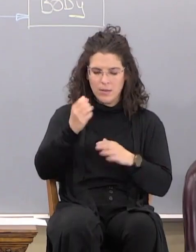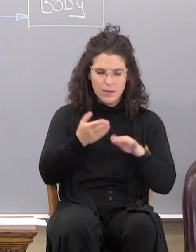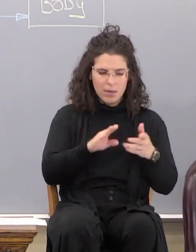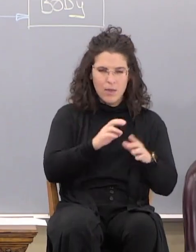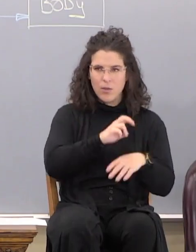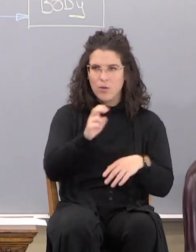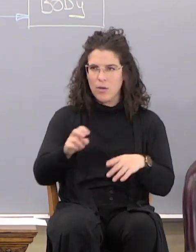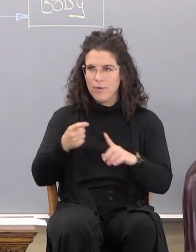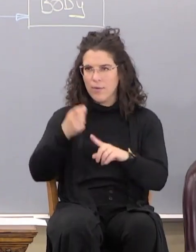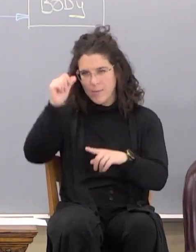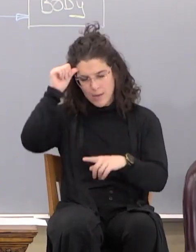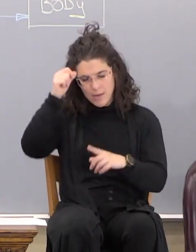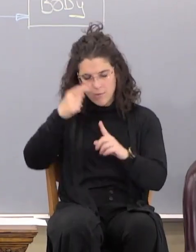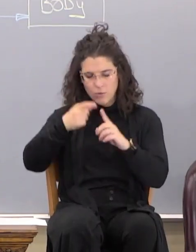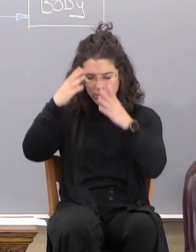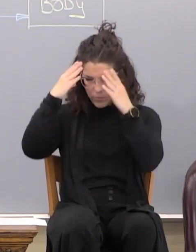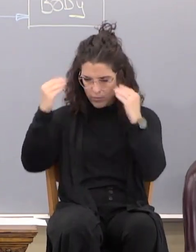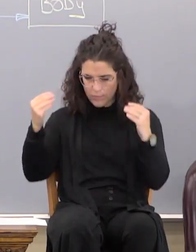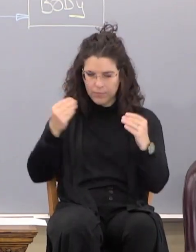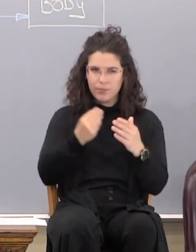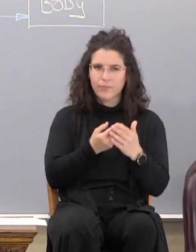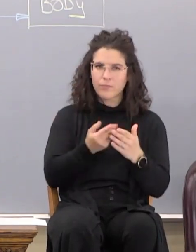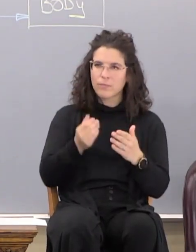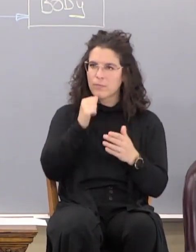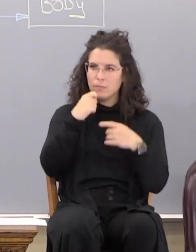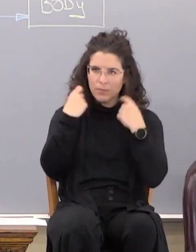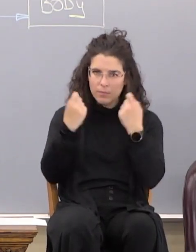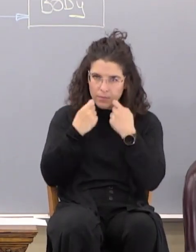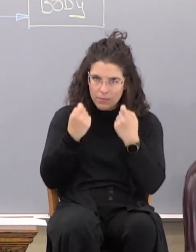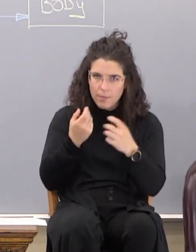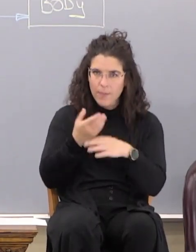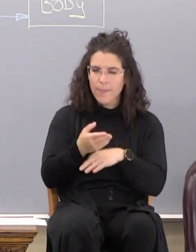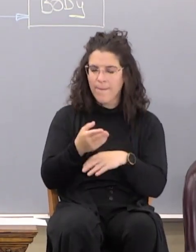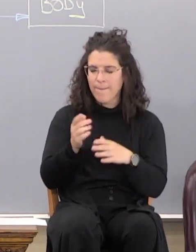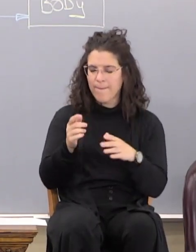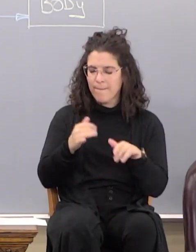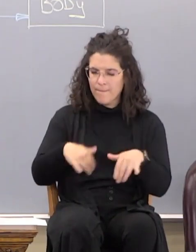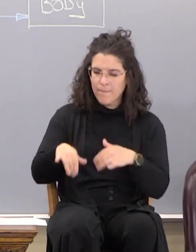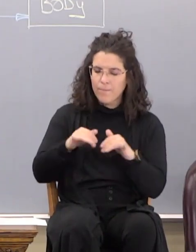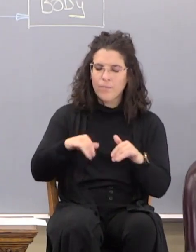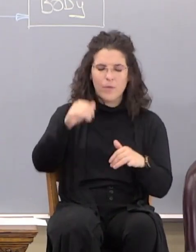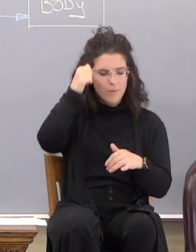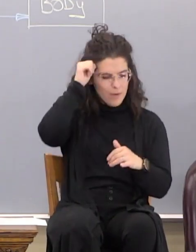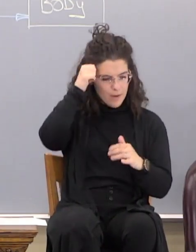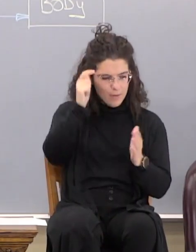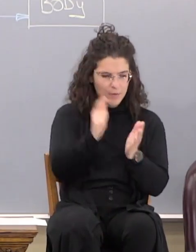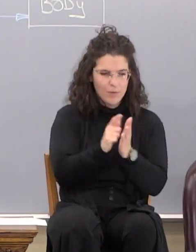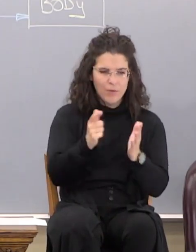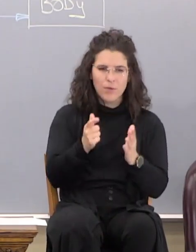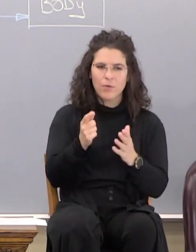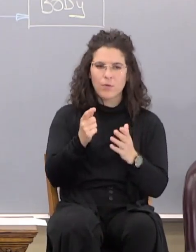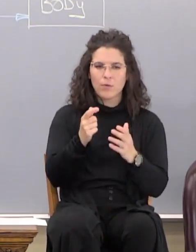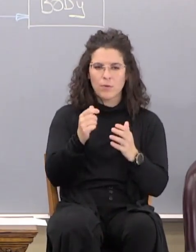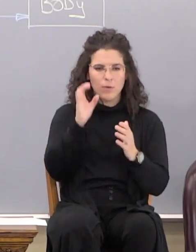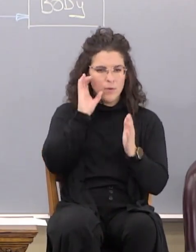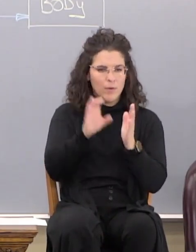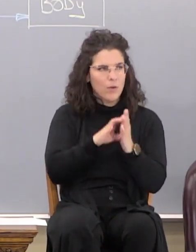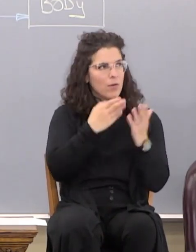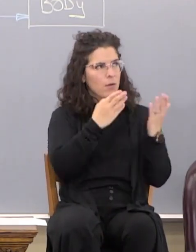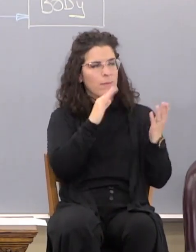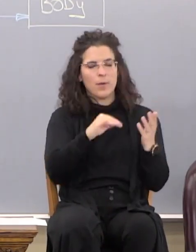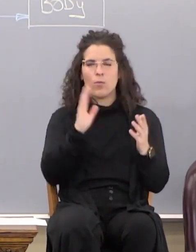them that had not sinned after the similitude of Adam's transgression, who was a figure of him that was to come. So